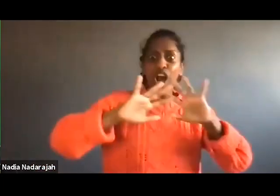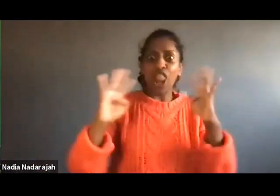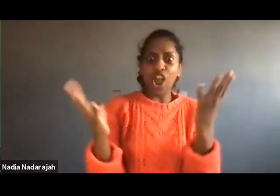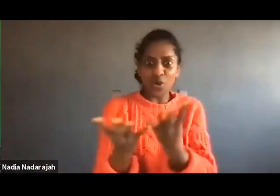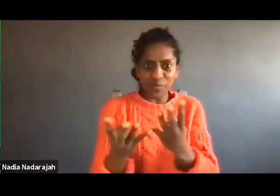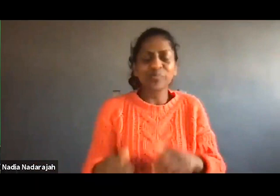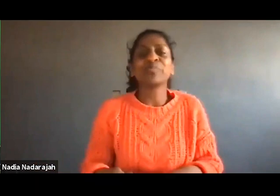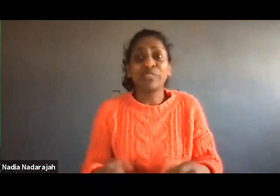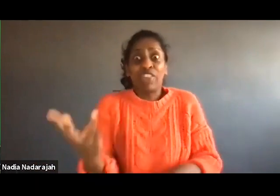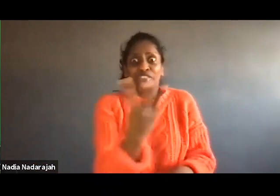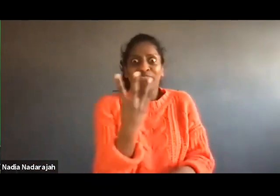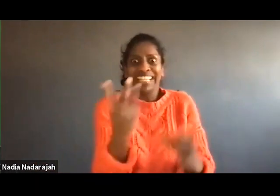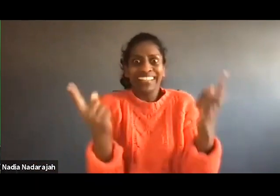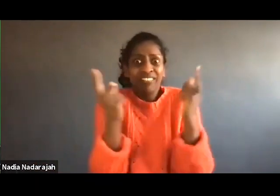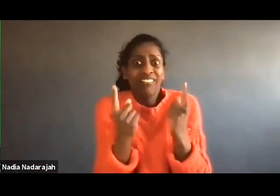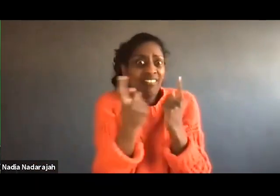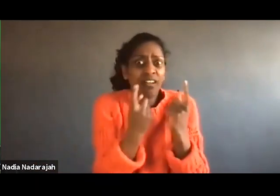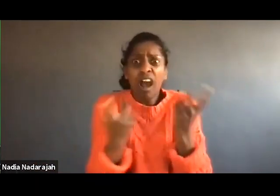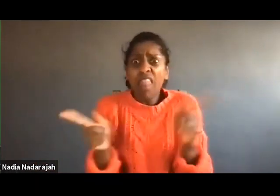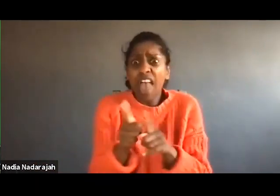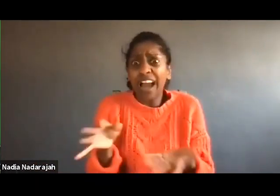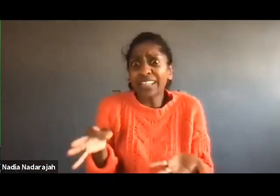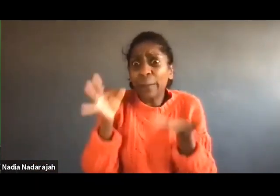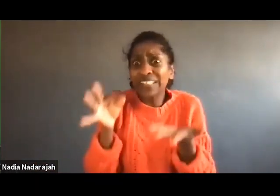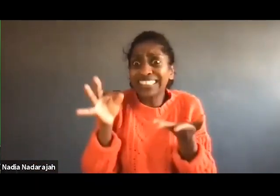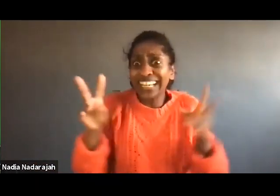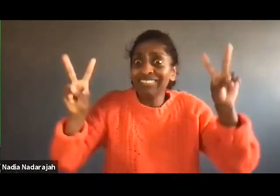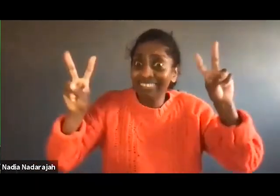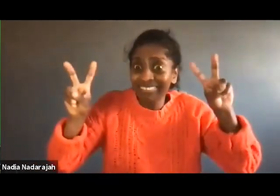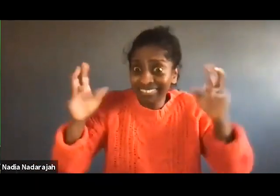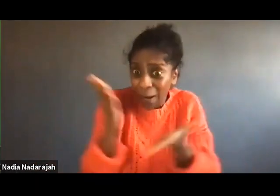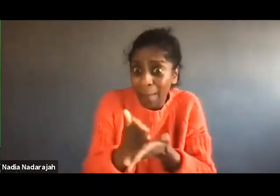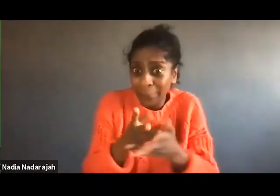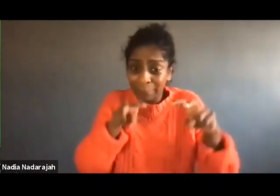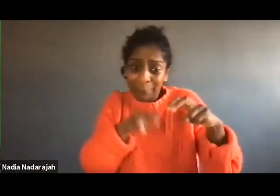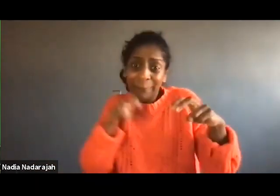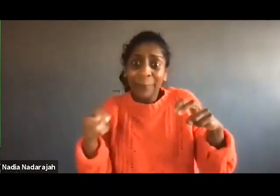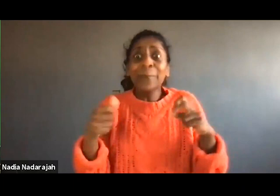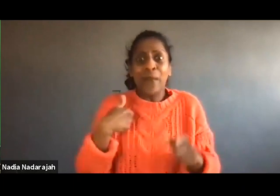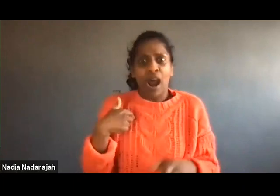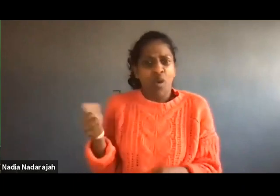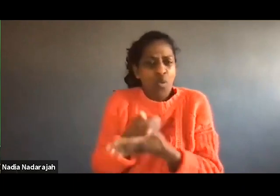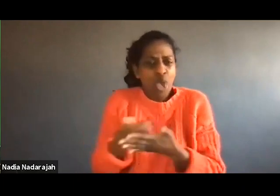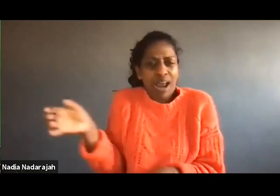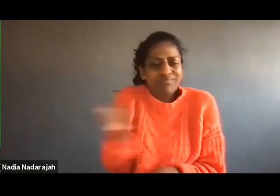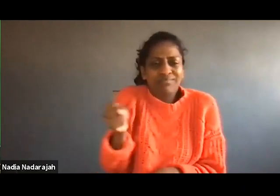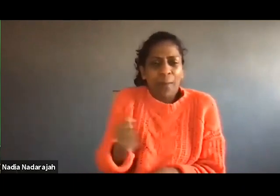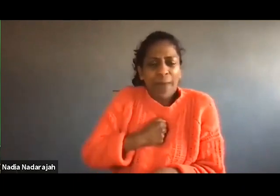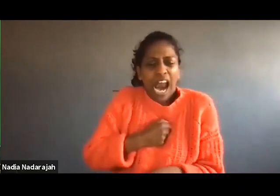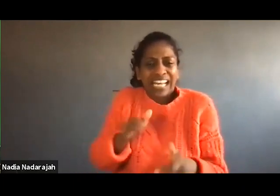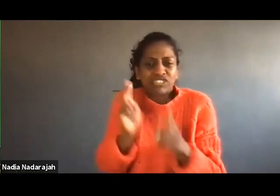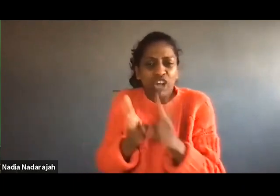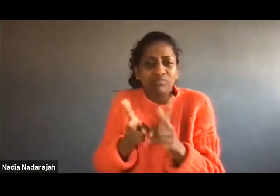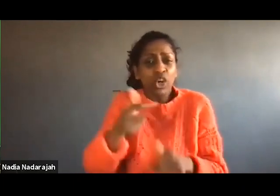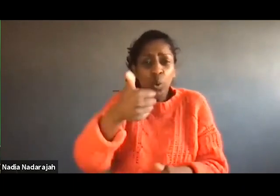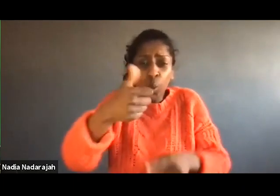So they're often called the director and the artistic director. So it's normally with those two people and myself, sat around having a